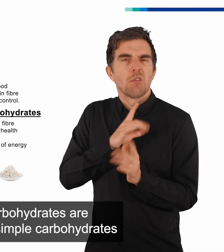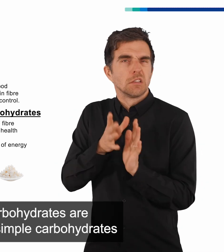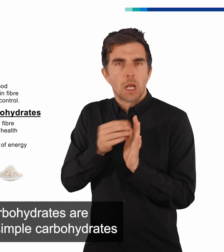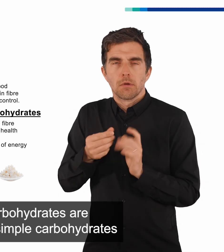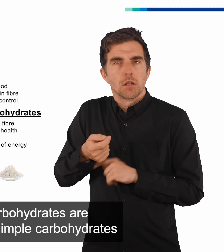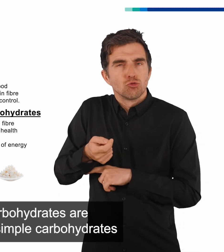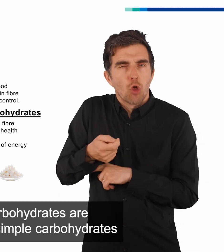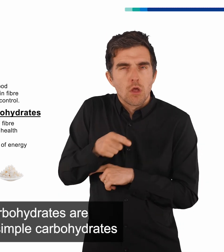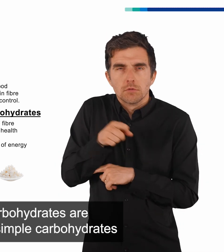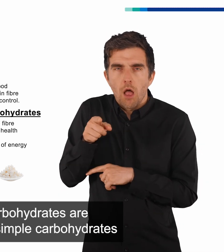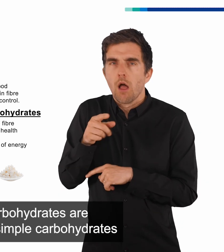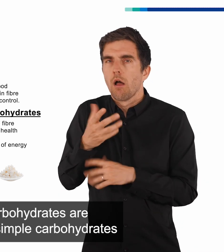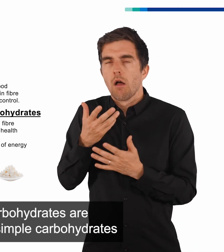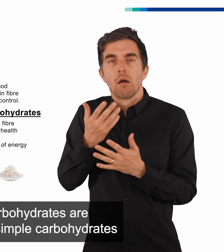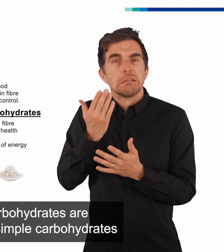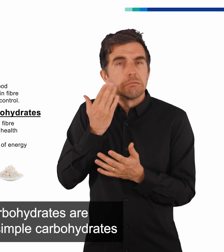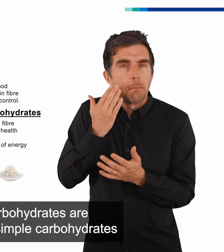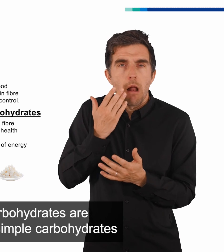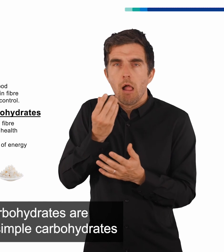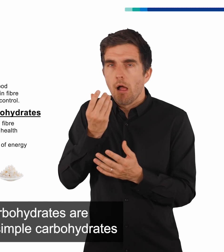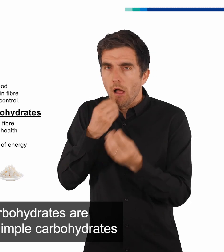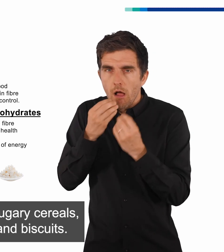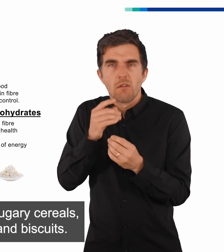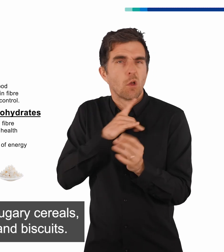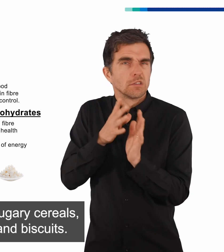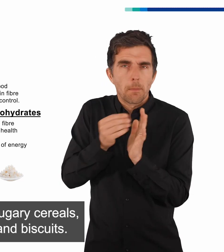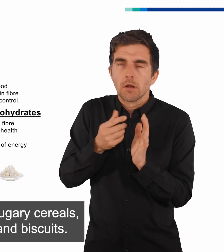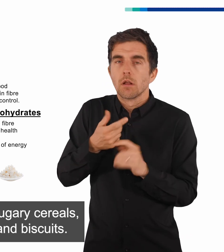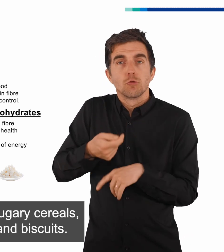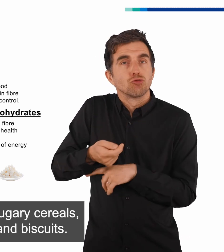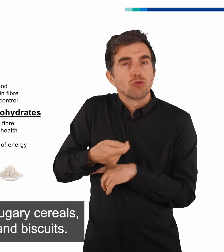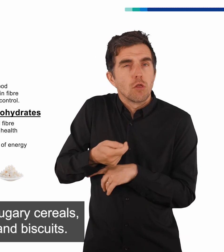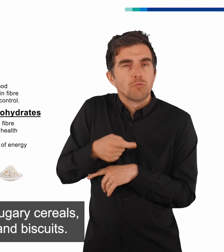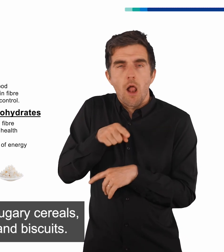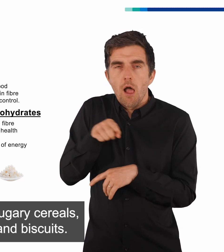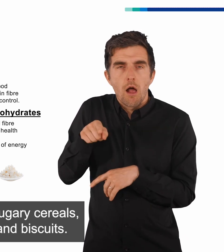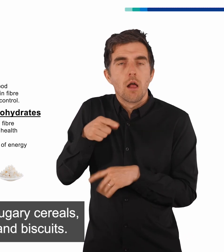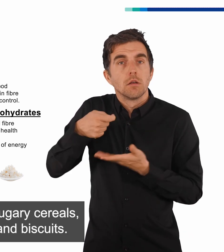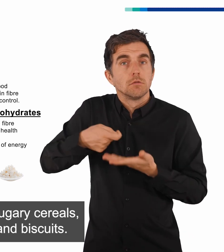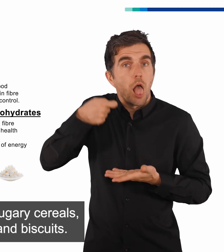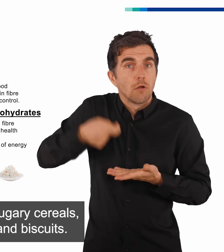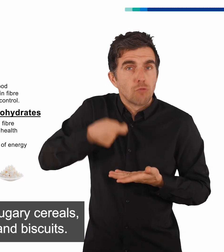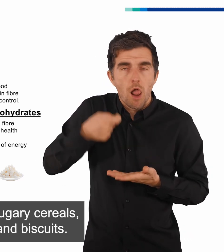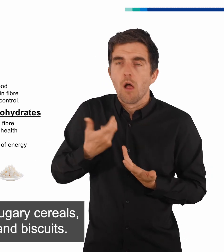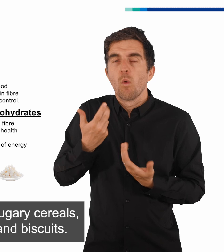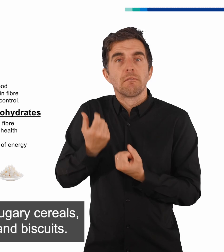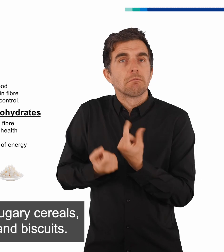blood sugar levels. They release energy quickly, giving a burst of energy, but you can quickly feel hungry